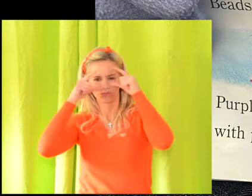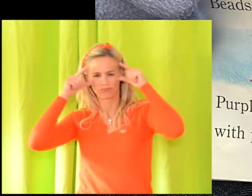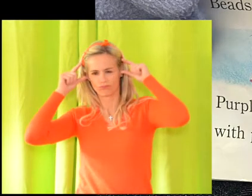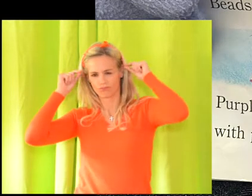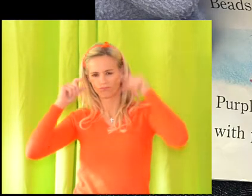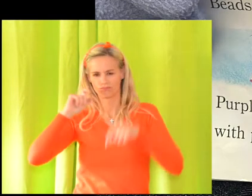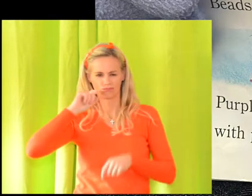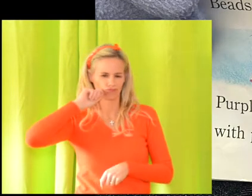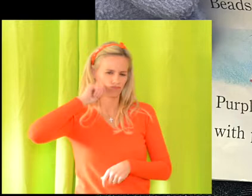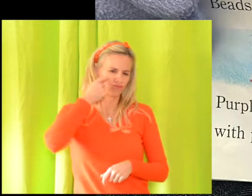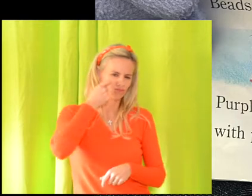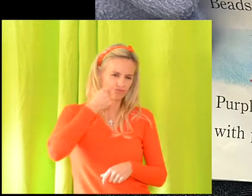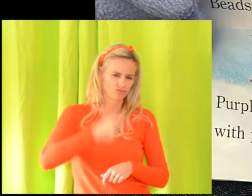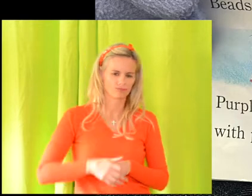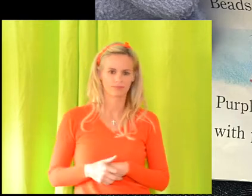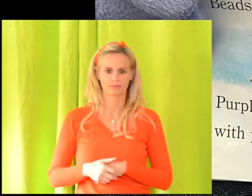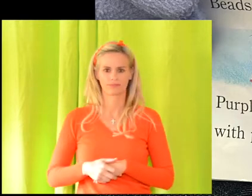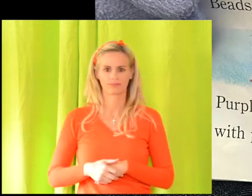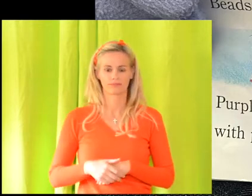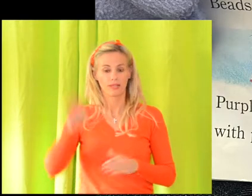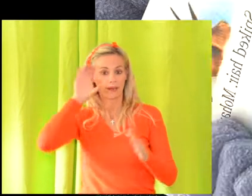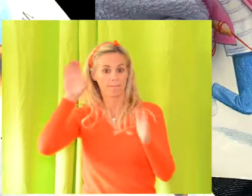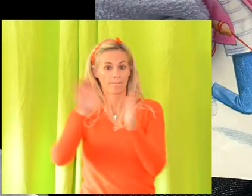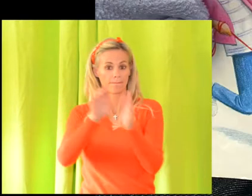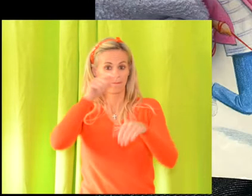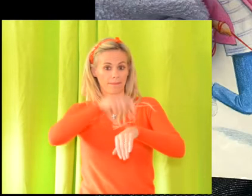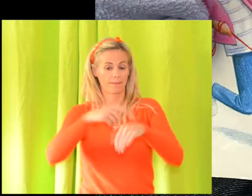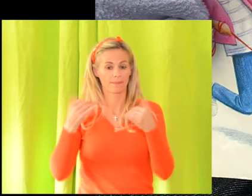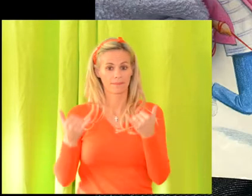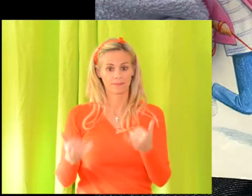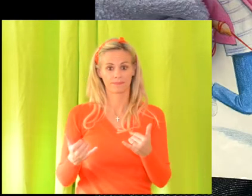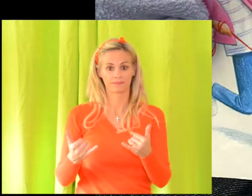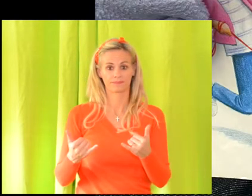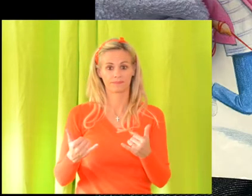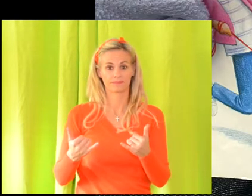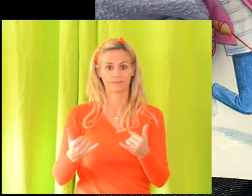funk. Picture time now, off they go.